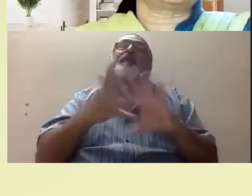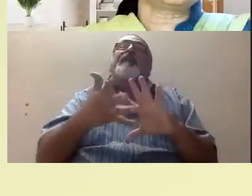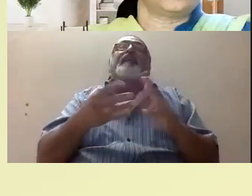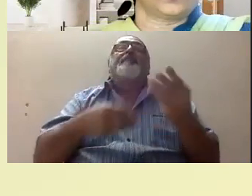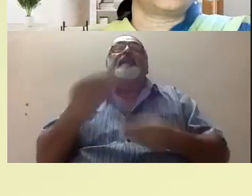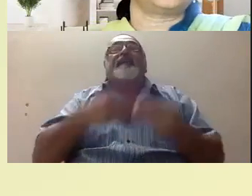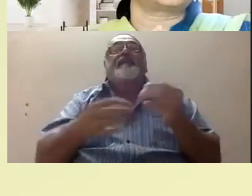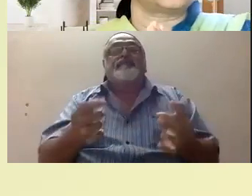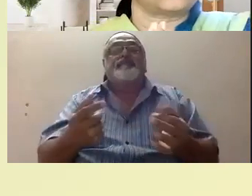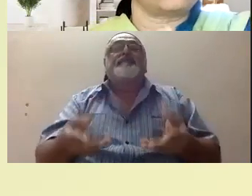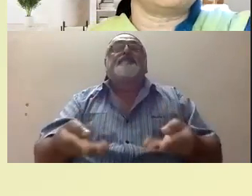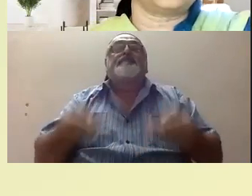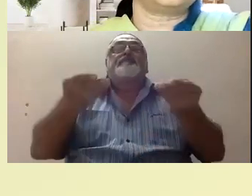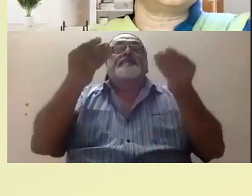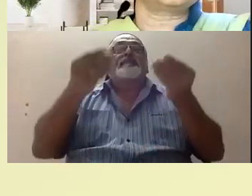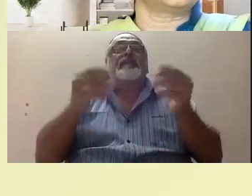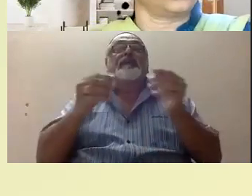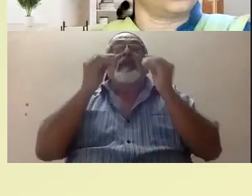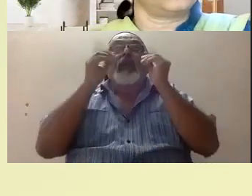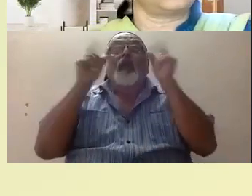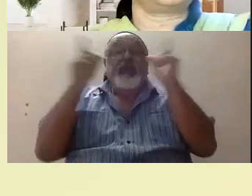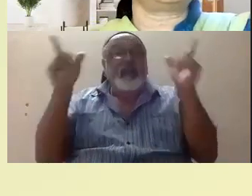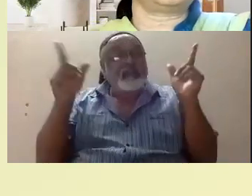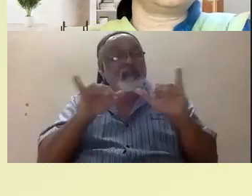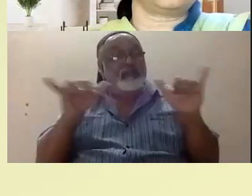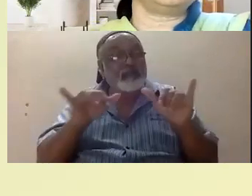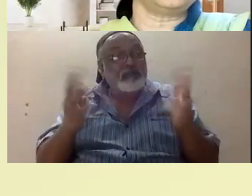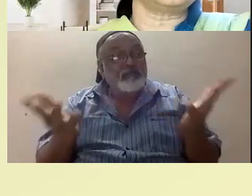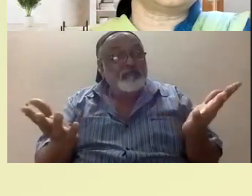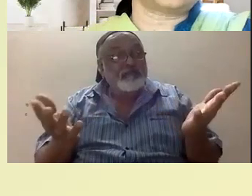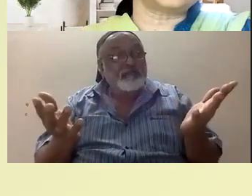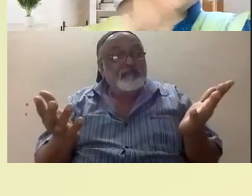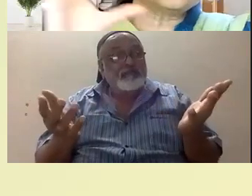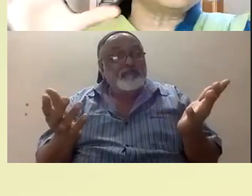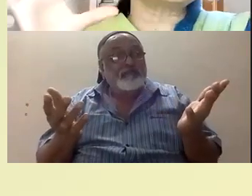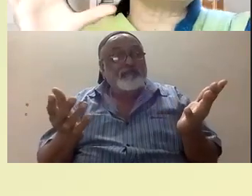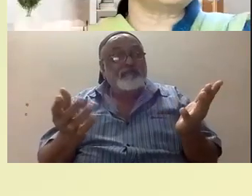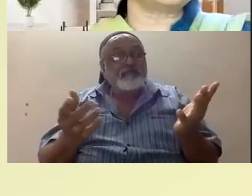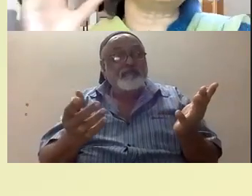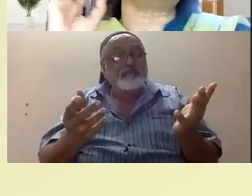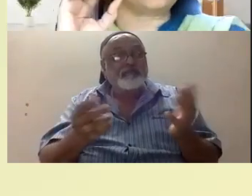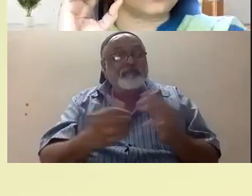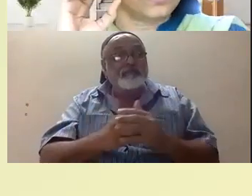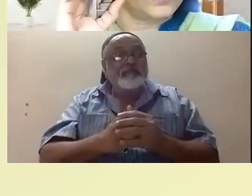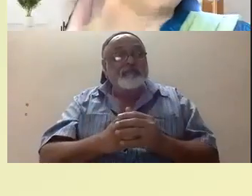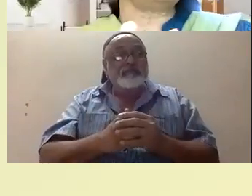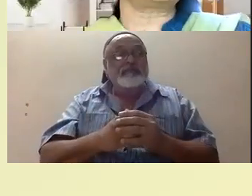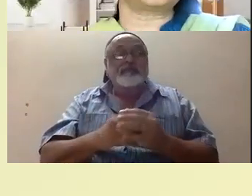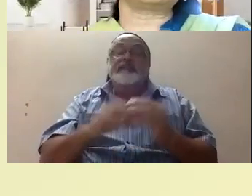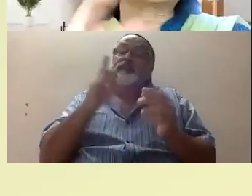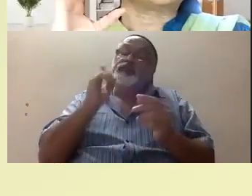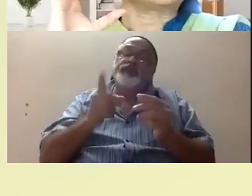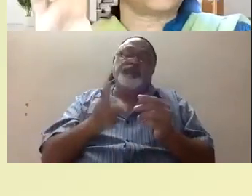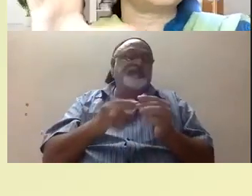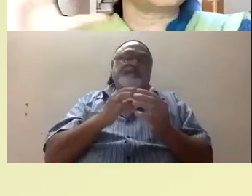of course, it creates a lot of awareness. Then there are, I'm not touching too much of investment, but